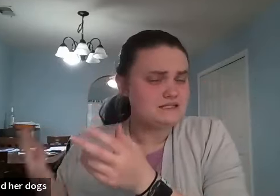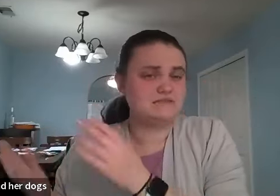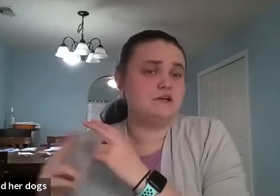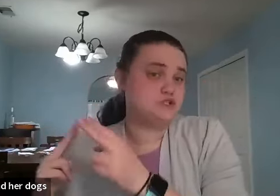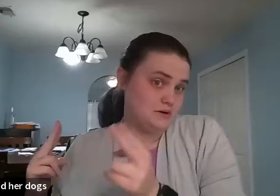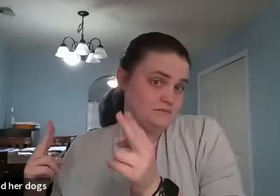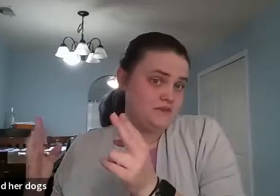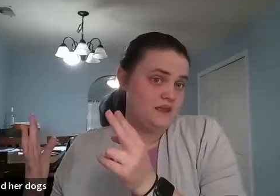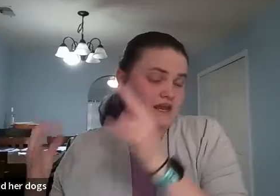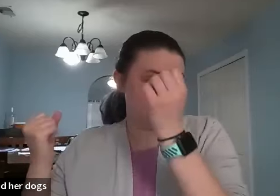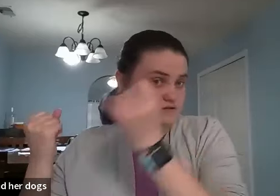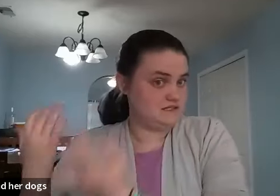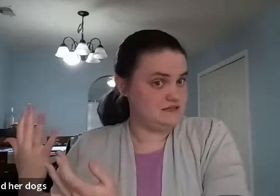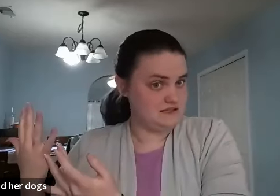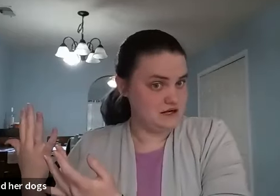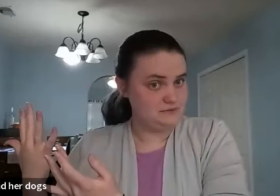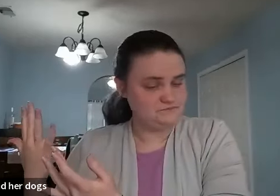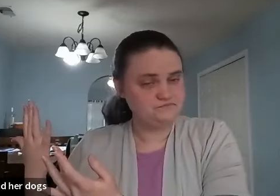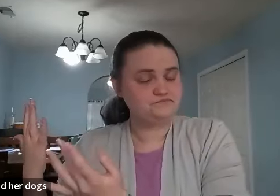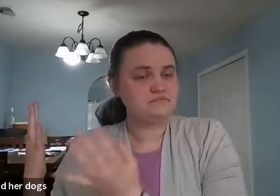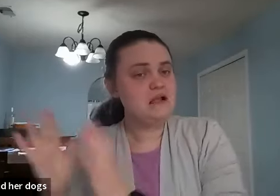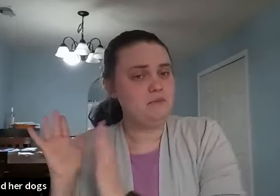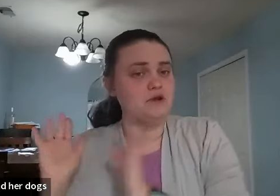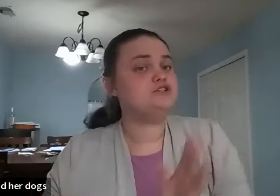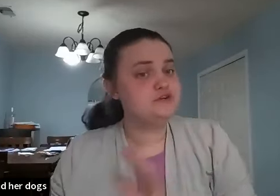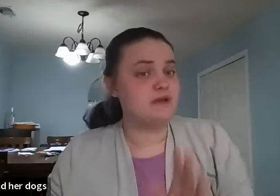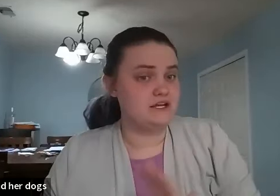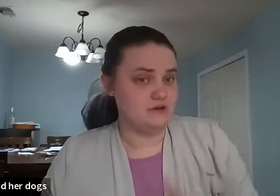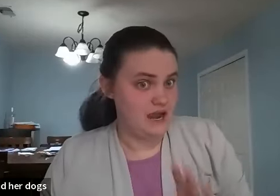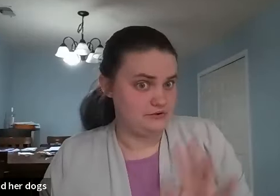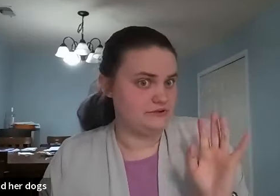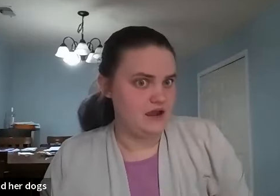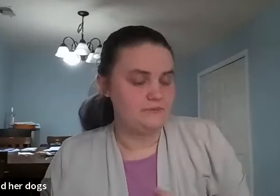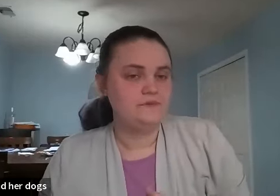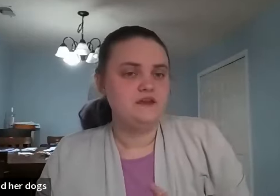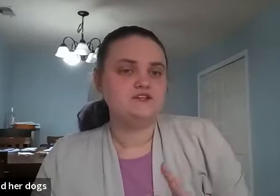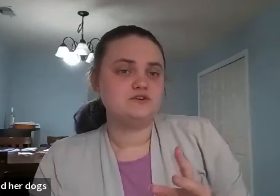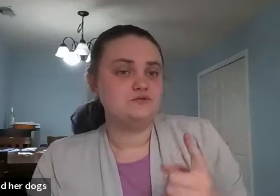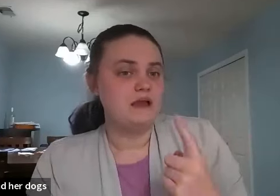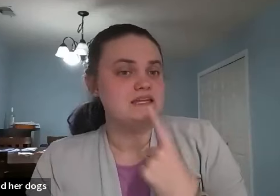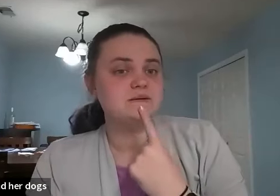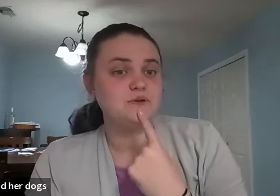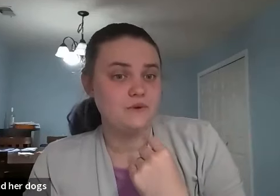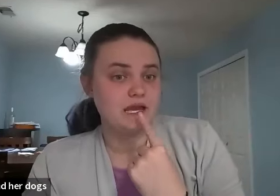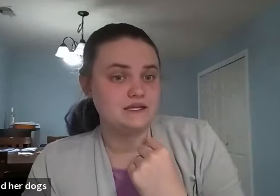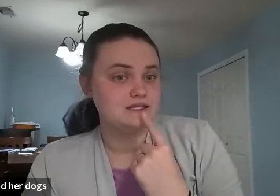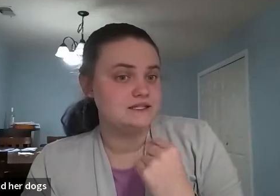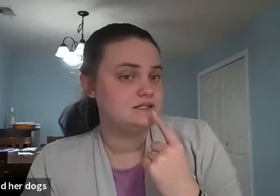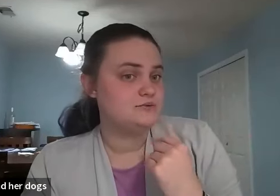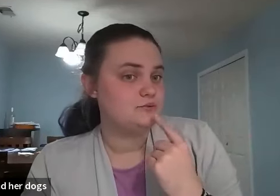It's very short and it has all the signs there. But I'll show you red and green apple now. So red is going to be red.